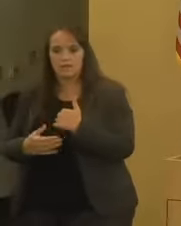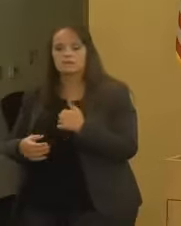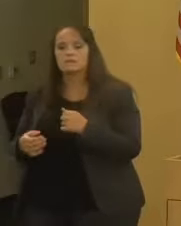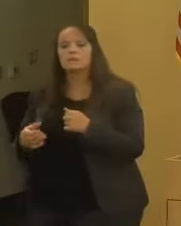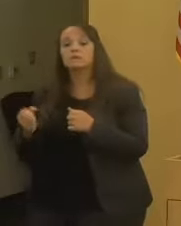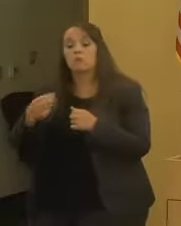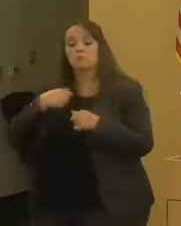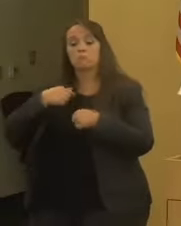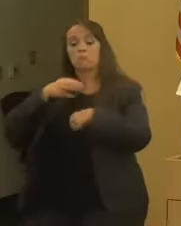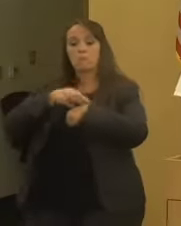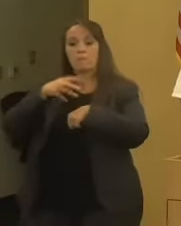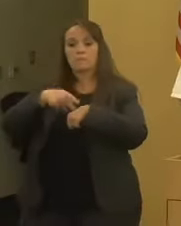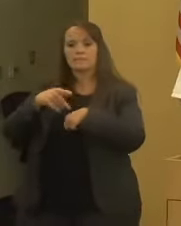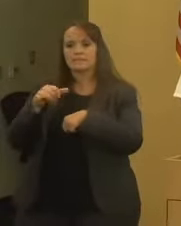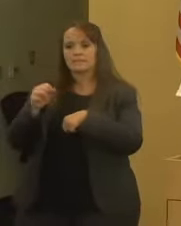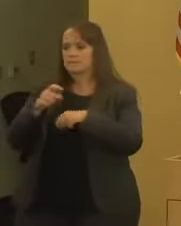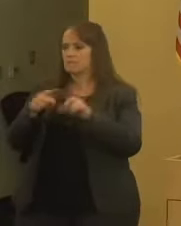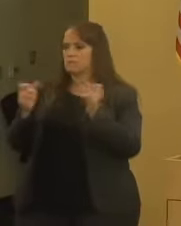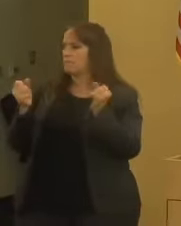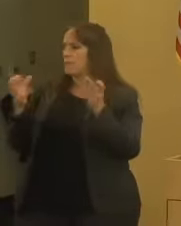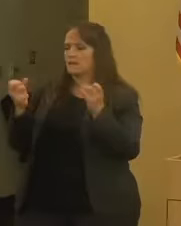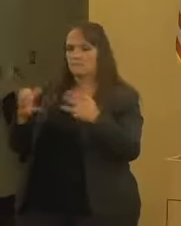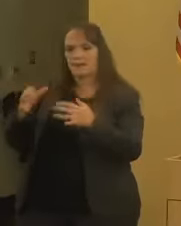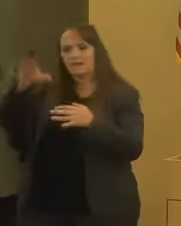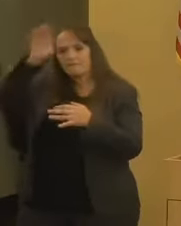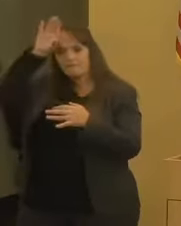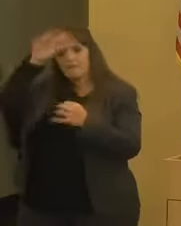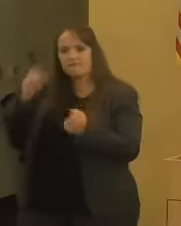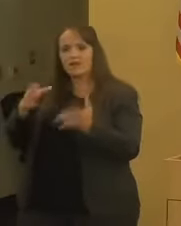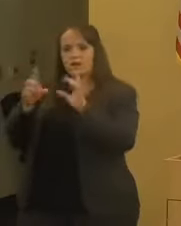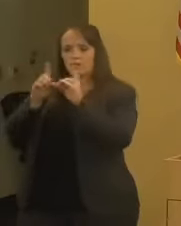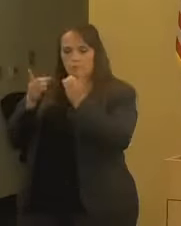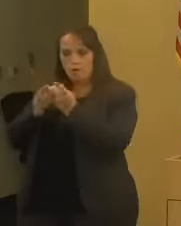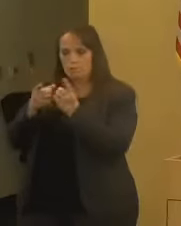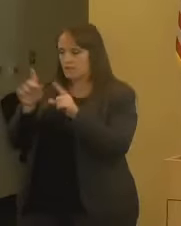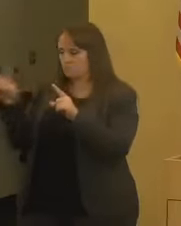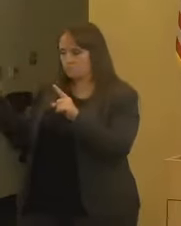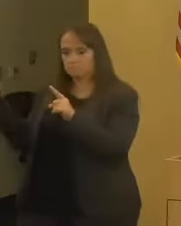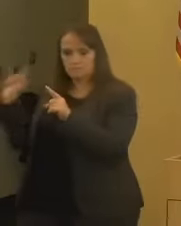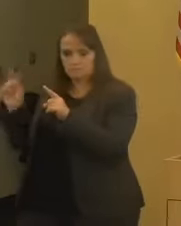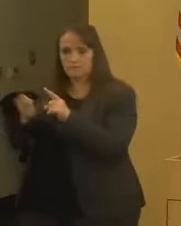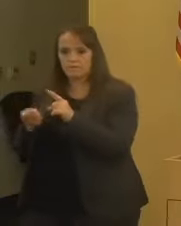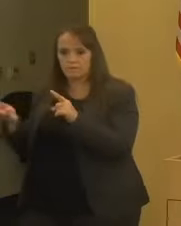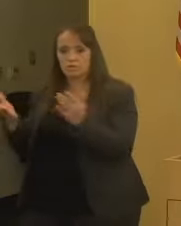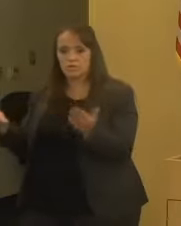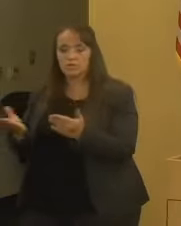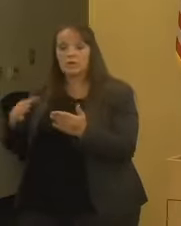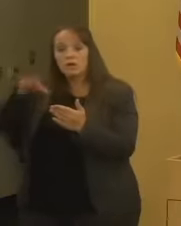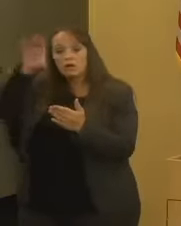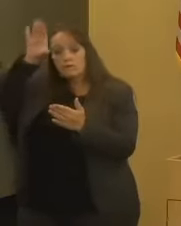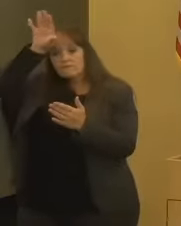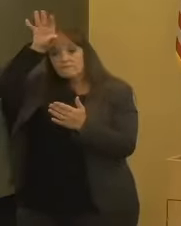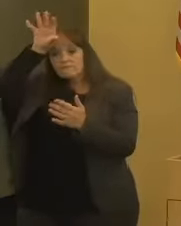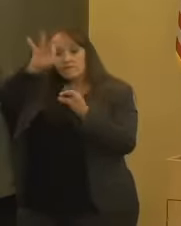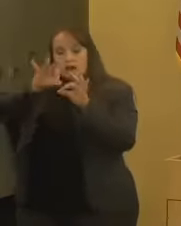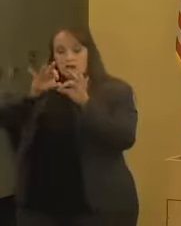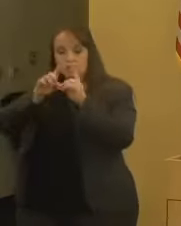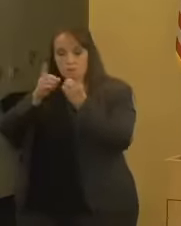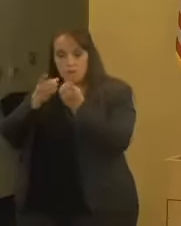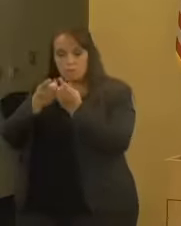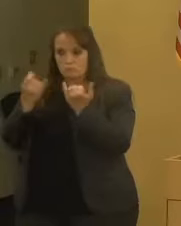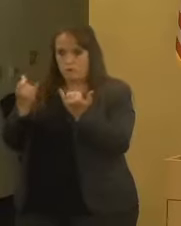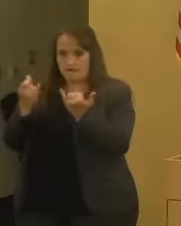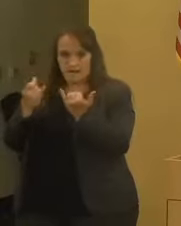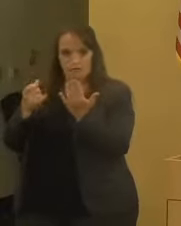but also multiple fire agencies in the room, James Island, North Charleston, and the City of Charleston. Fire departments and EMS are currently going through our pre-incident